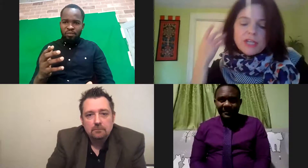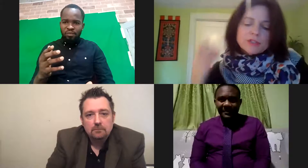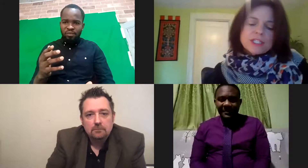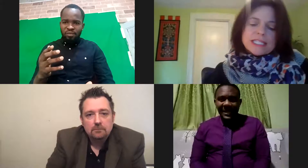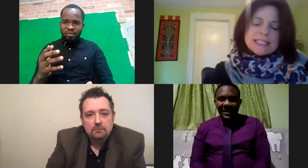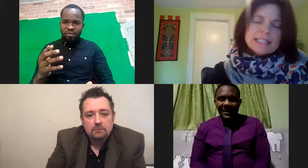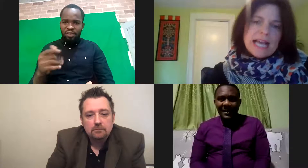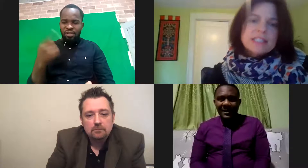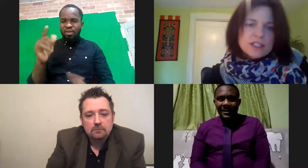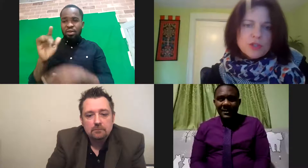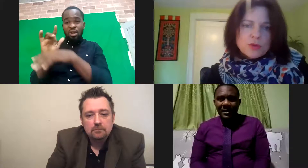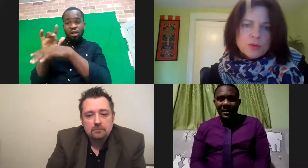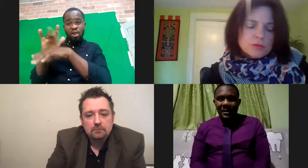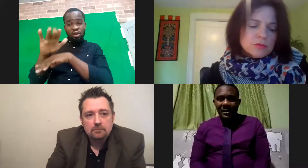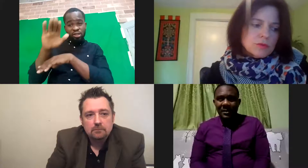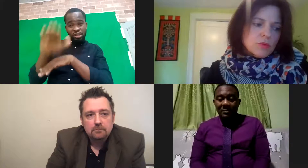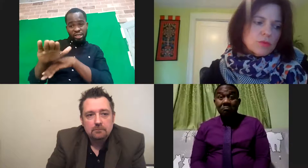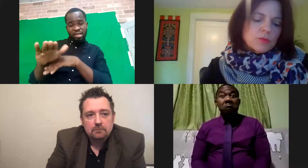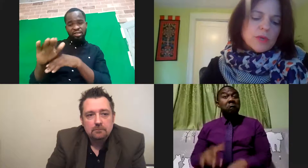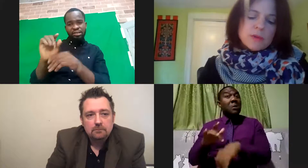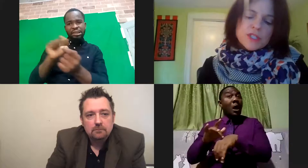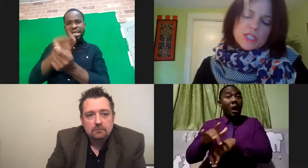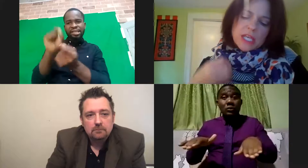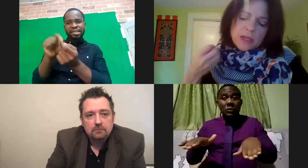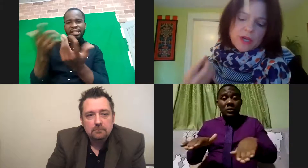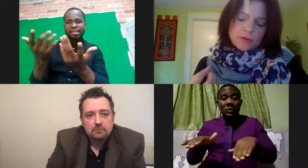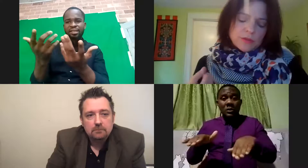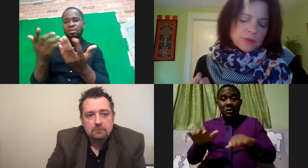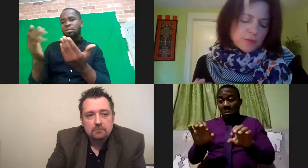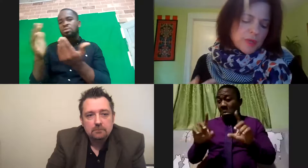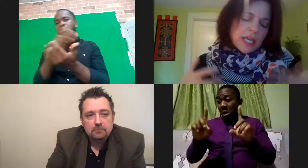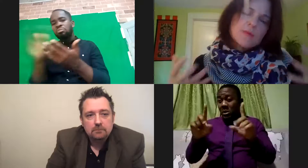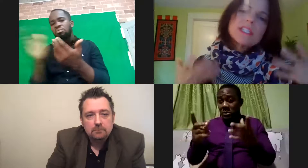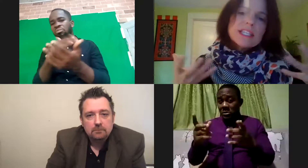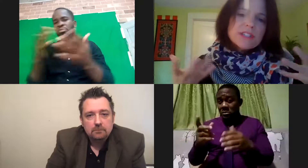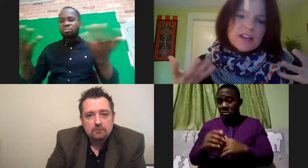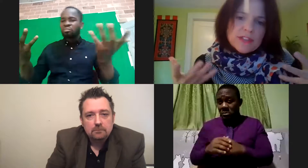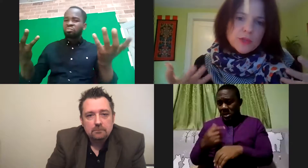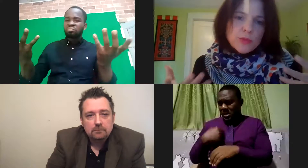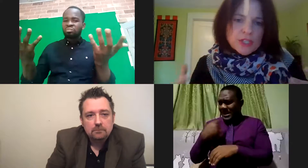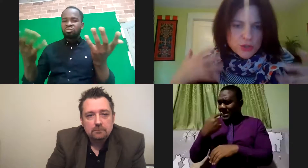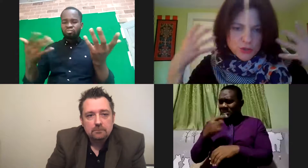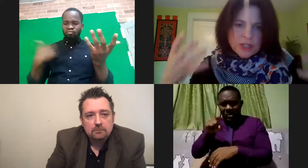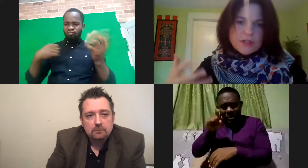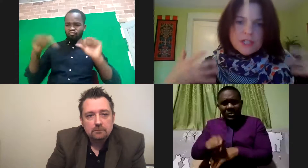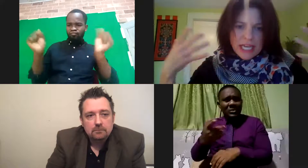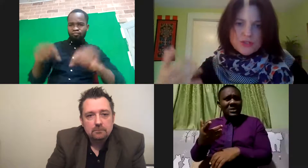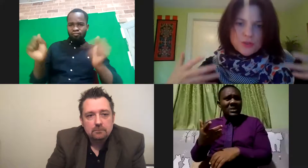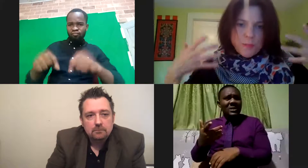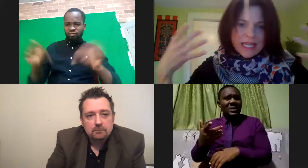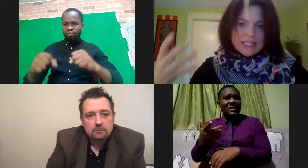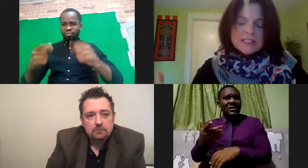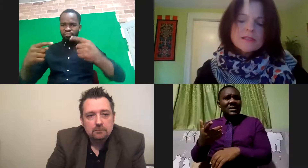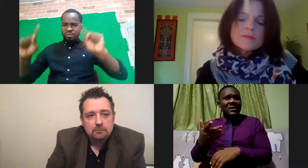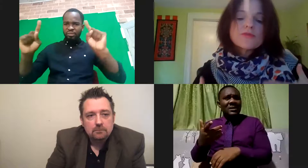early childhood is exactly, you know, what I was just saying about, you know, being able to give enough input to trigger the